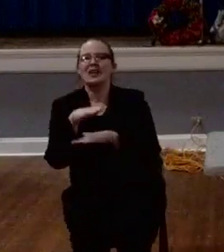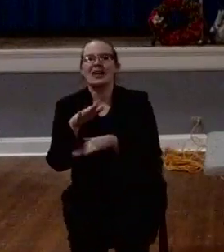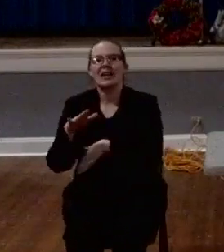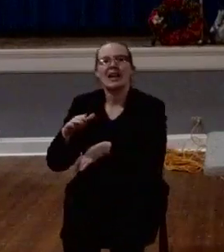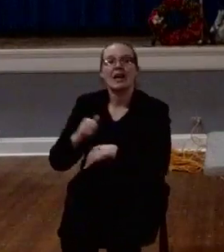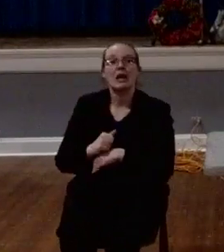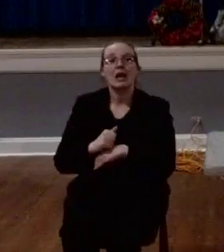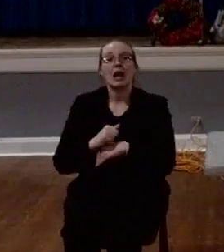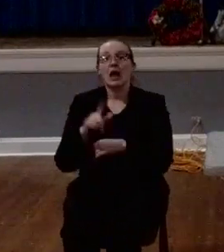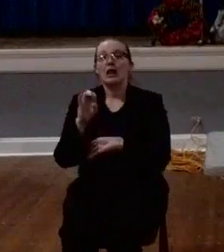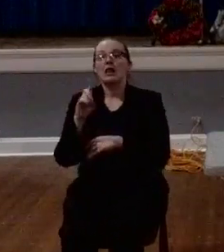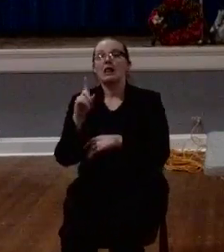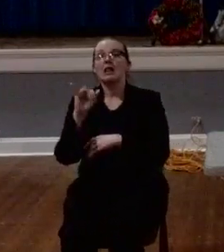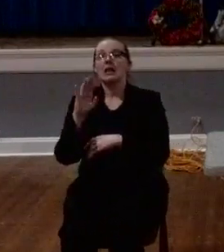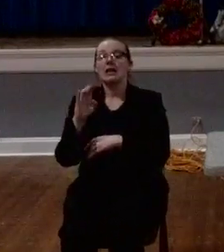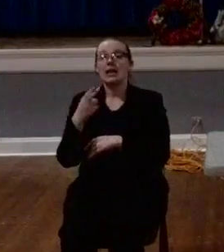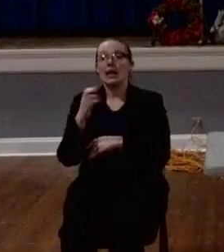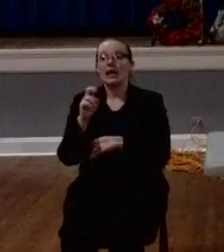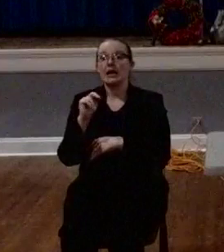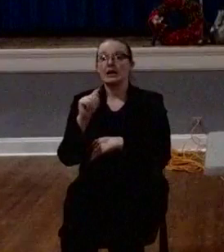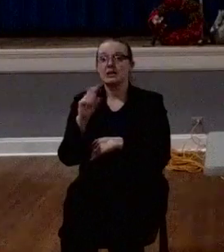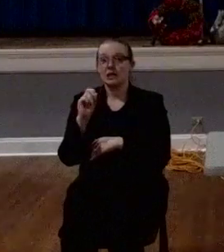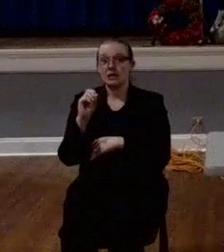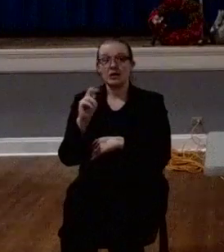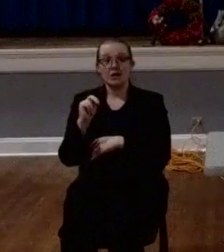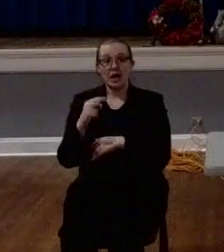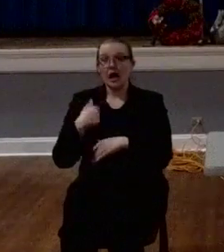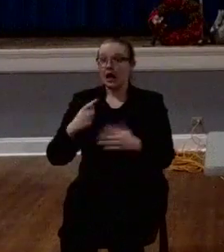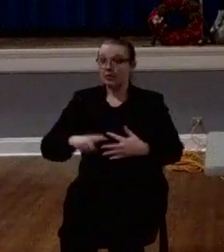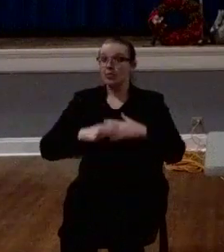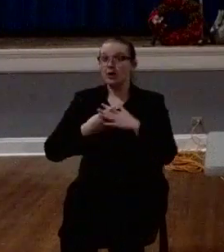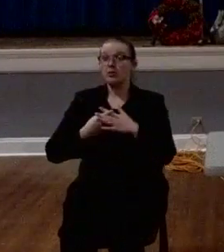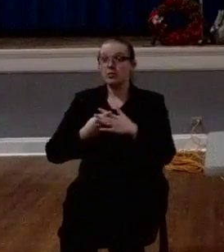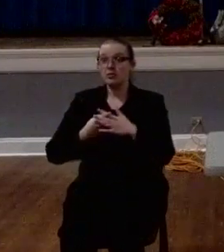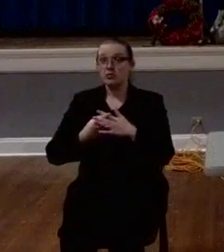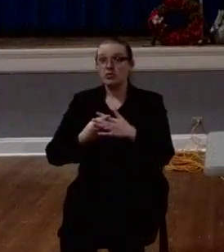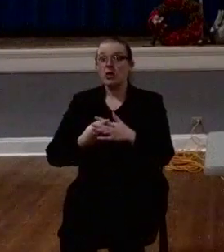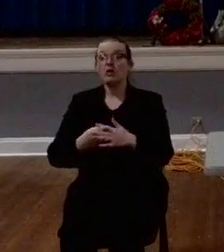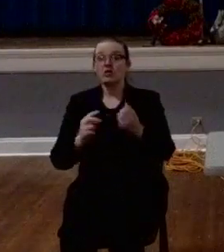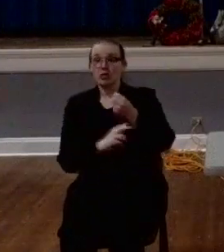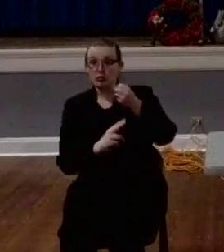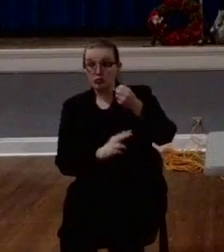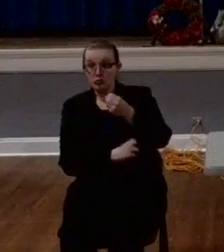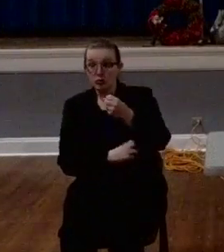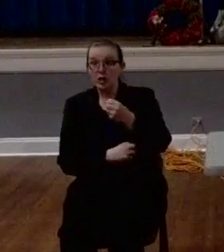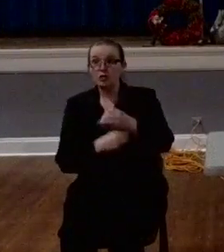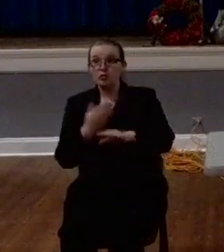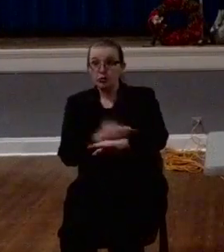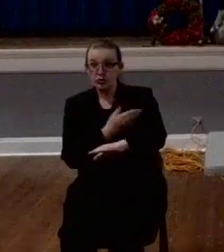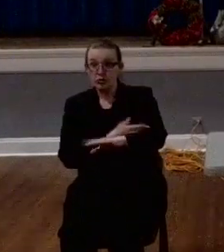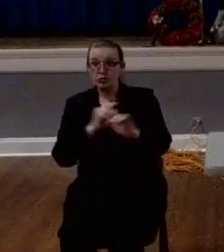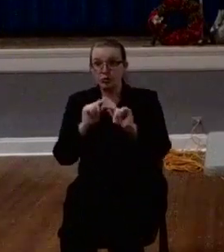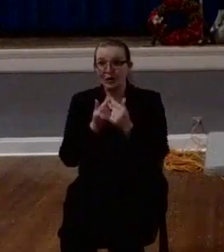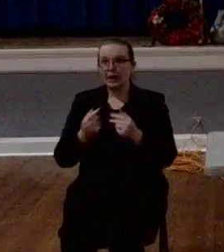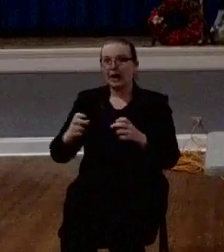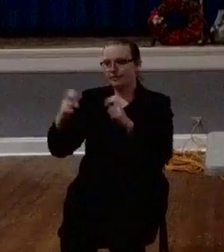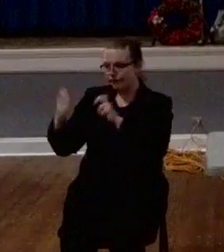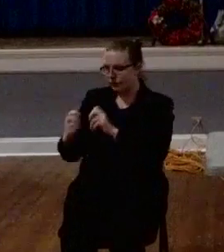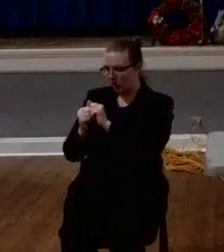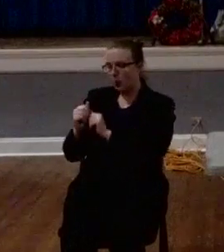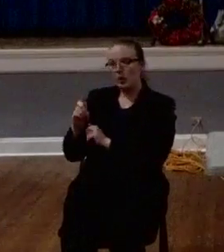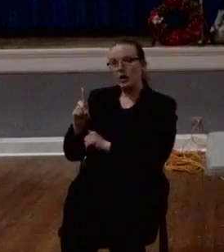Hinton. And for those of you who don't know me, I'm the person who began the Hay Street Bridge Restoration Group and sat with the Dawsons when